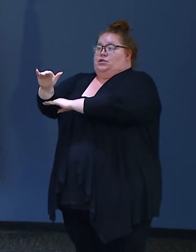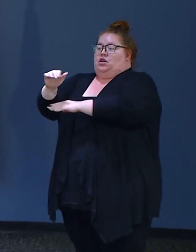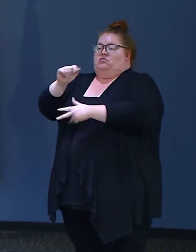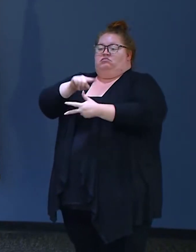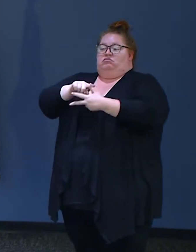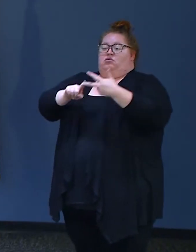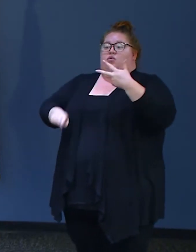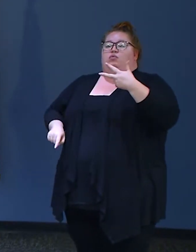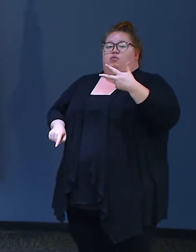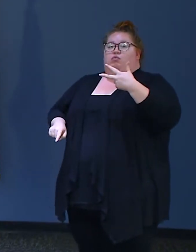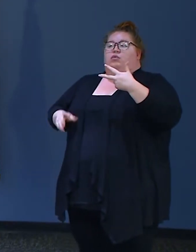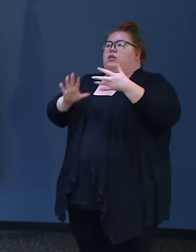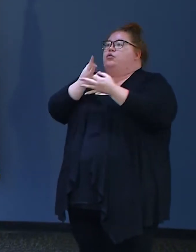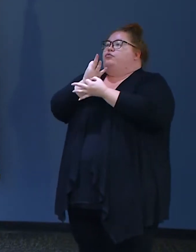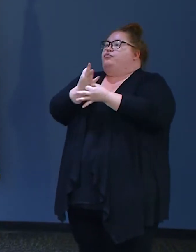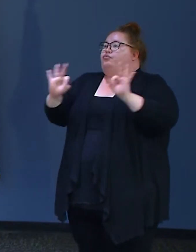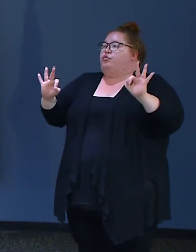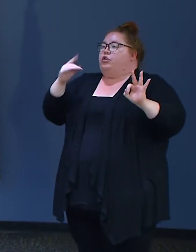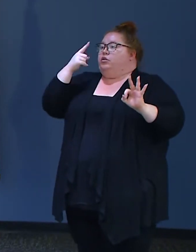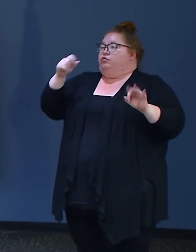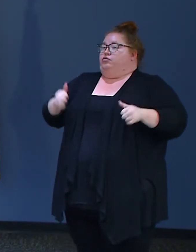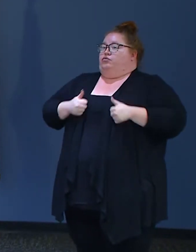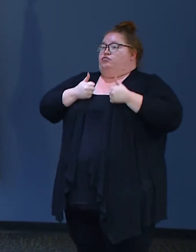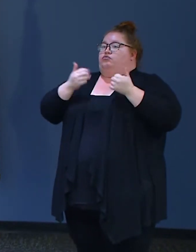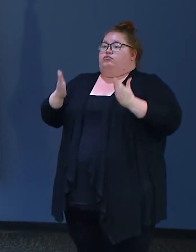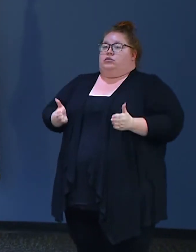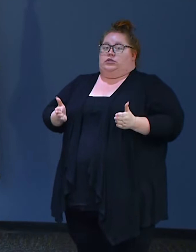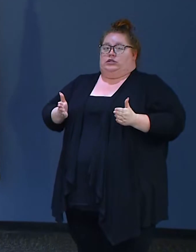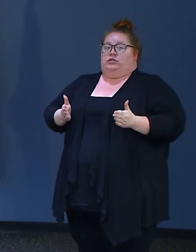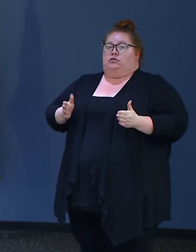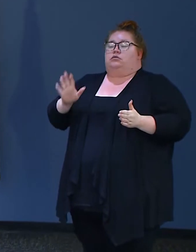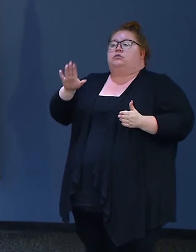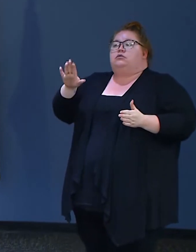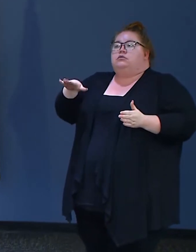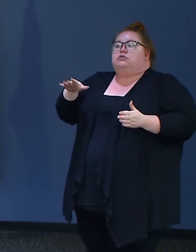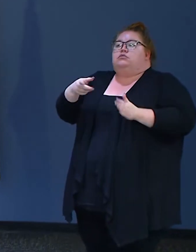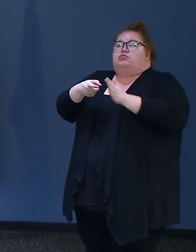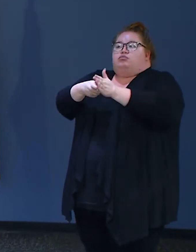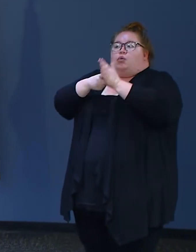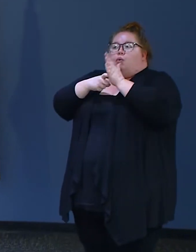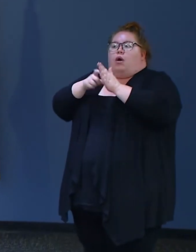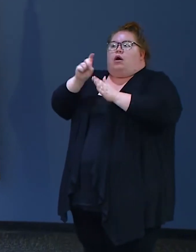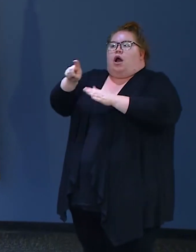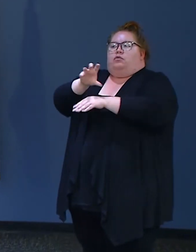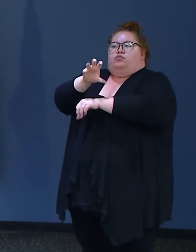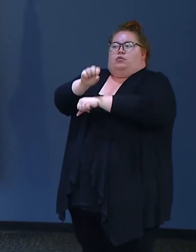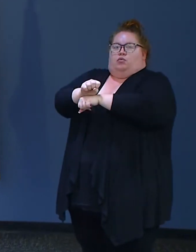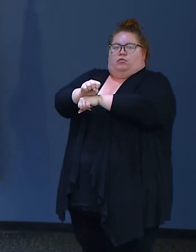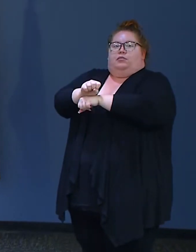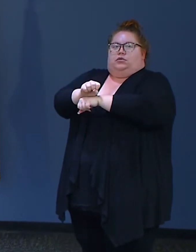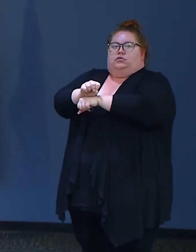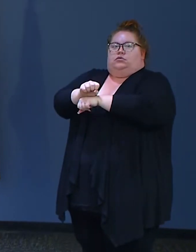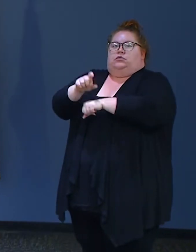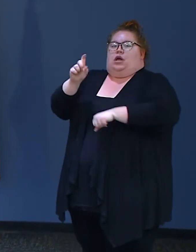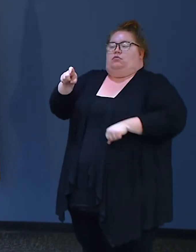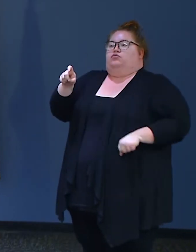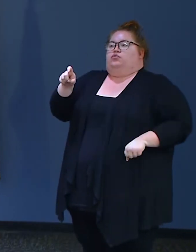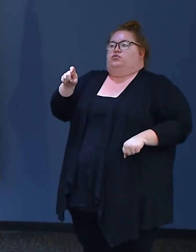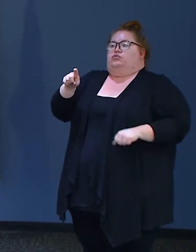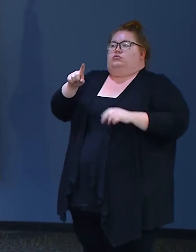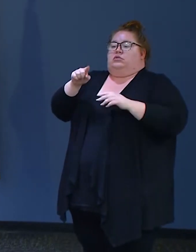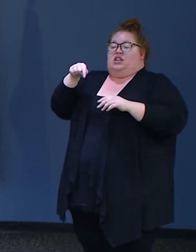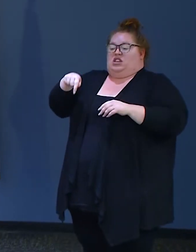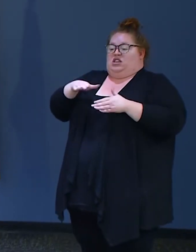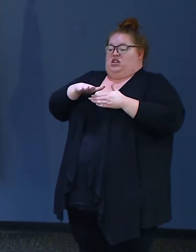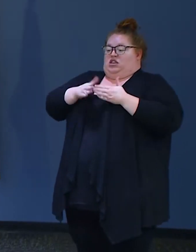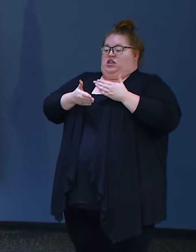three locations are free to residents. They do require an appointment. So starting this weekend,